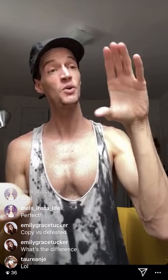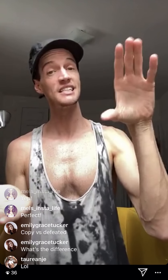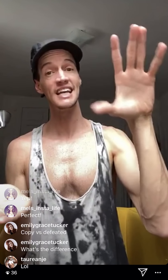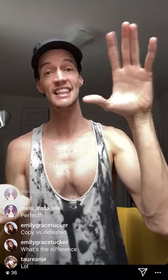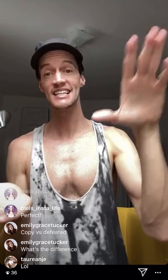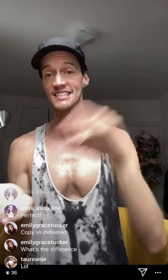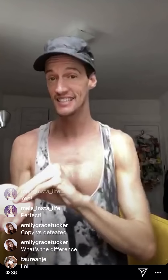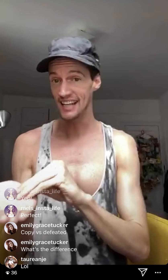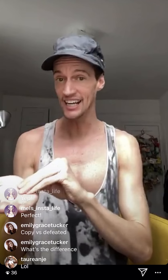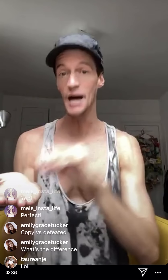take this and copy it.